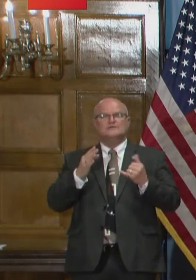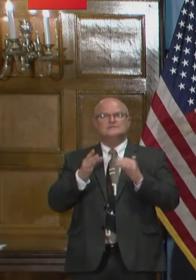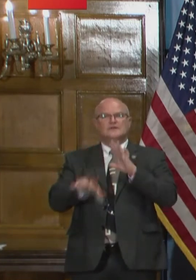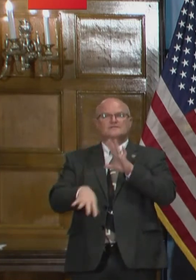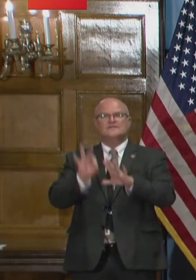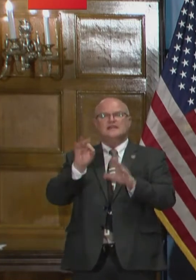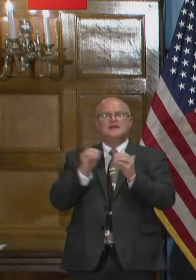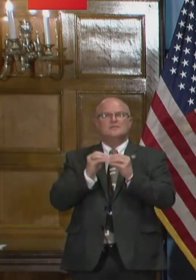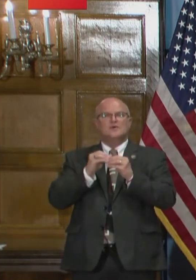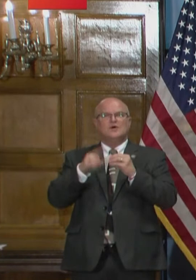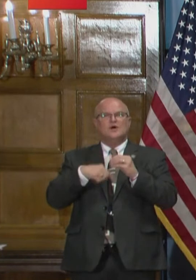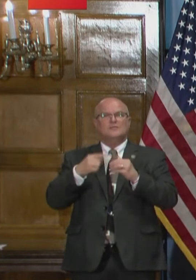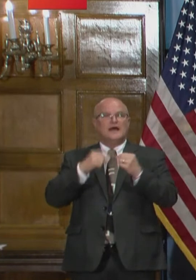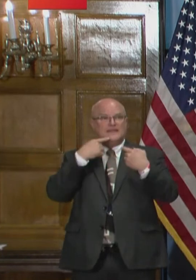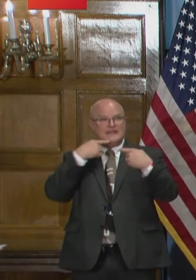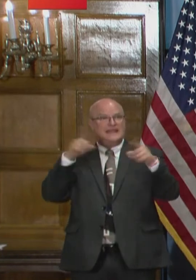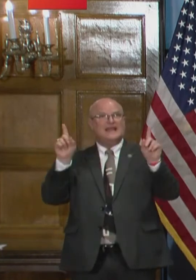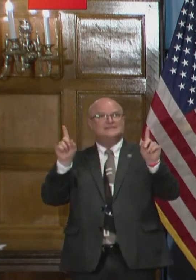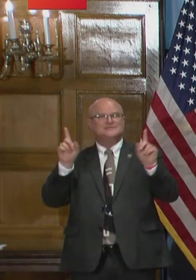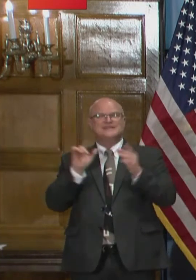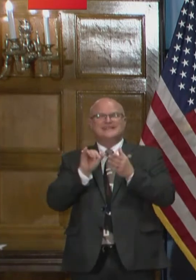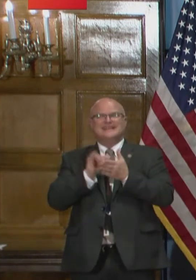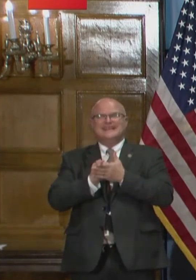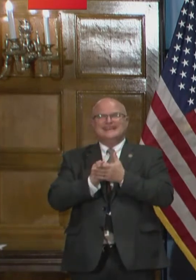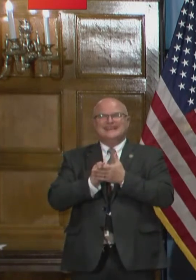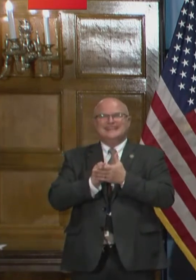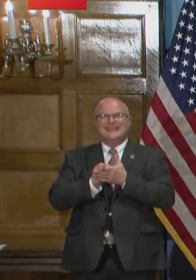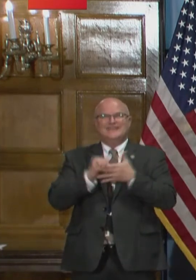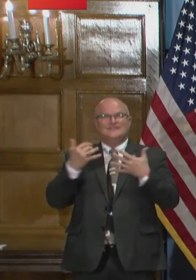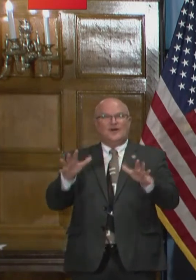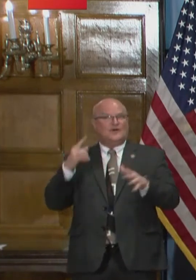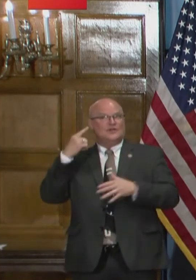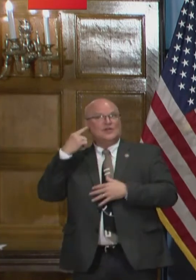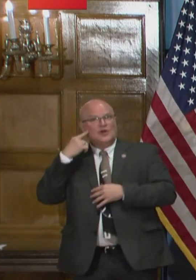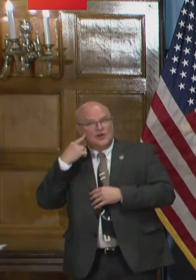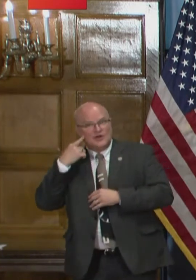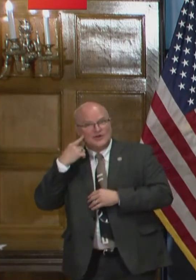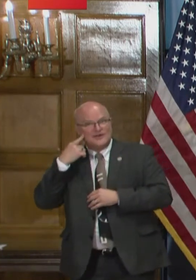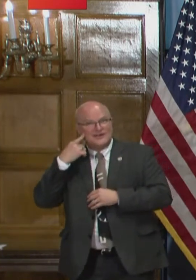out about the announcement that we've already heard